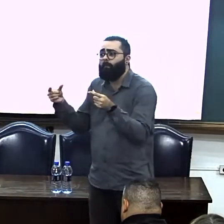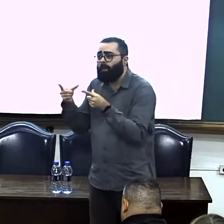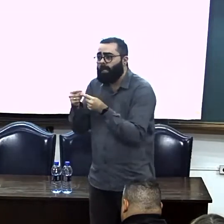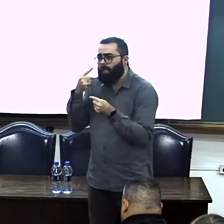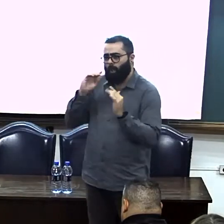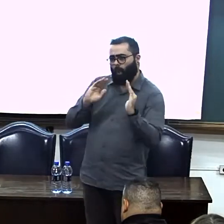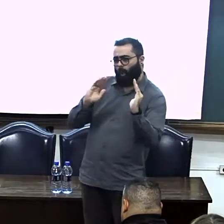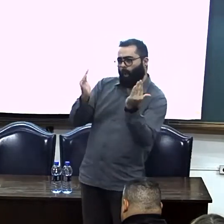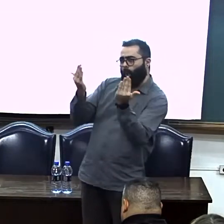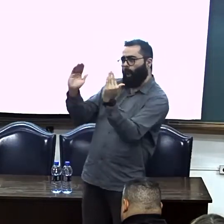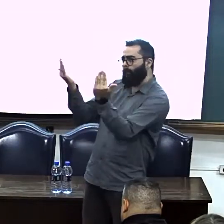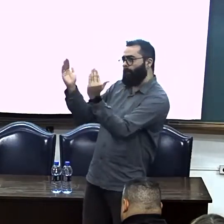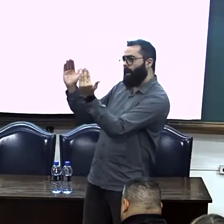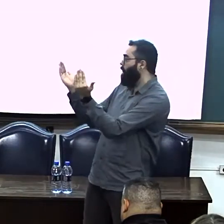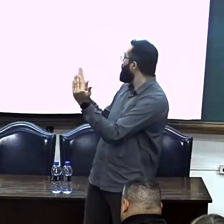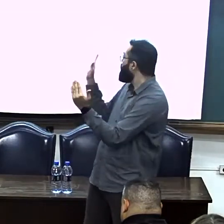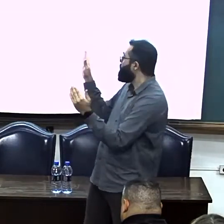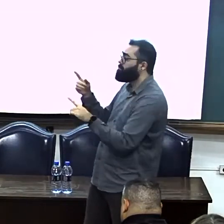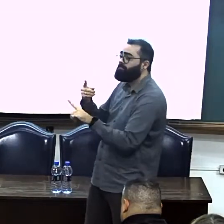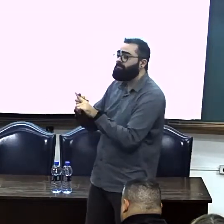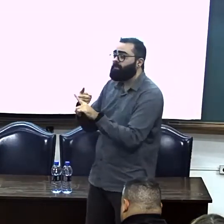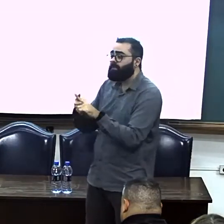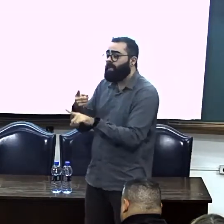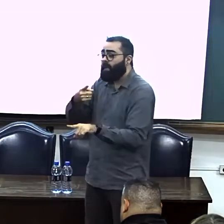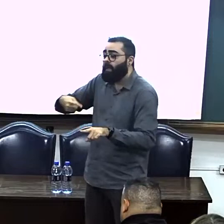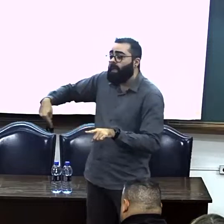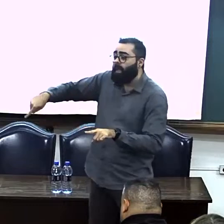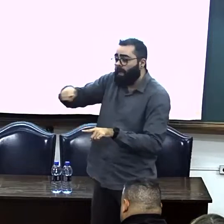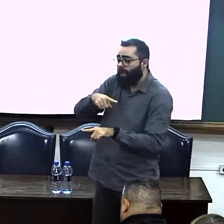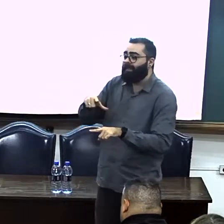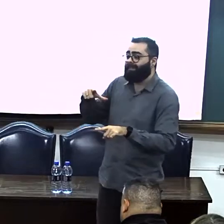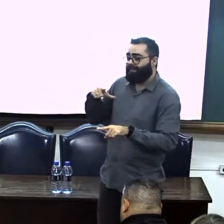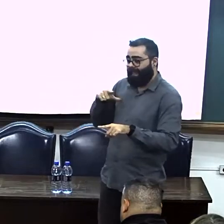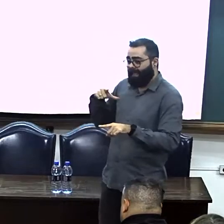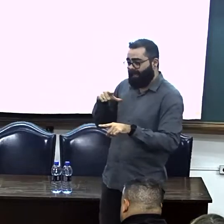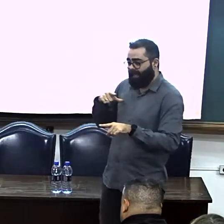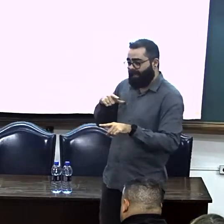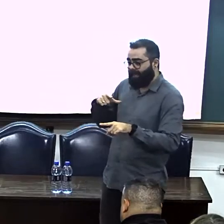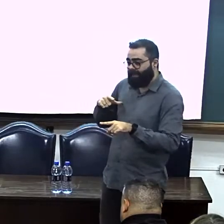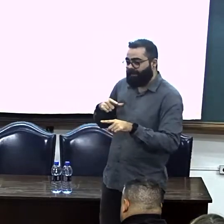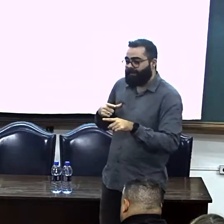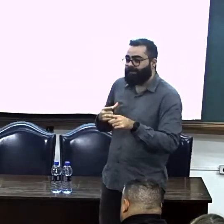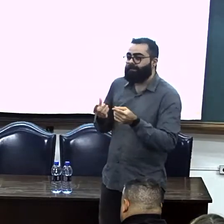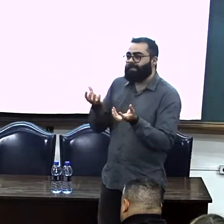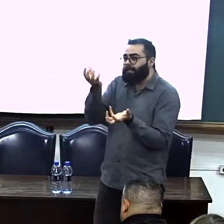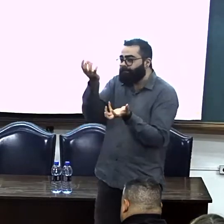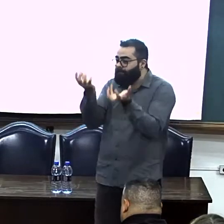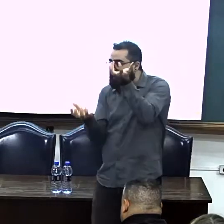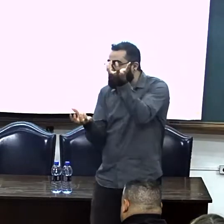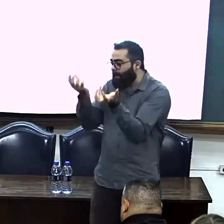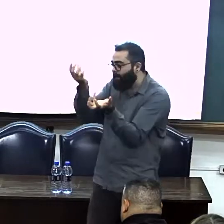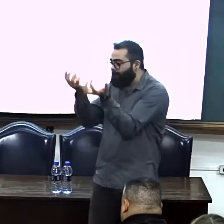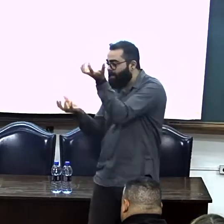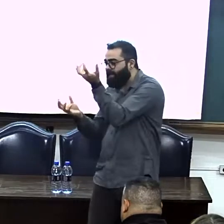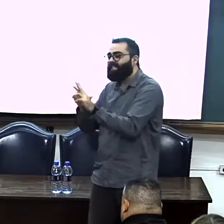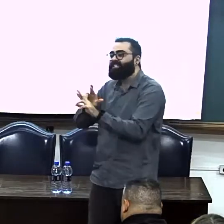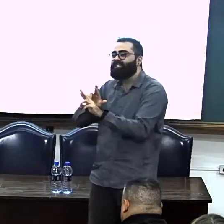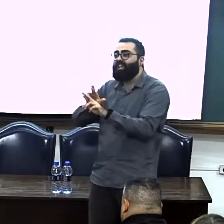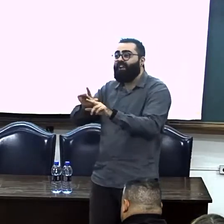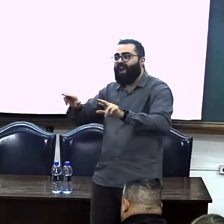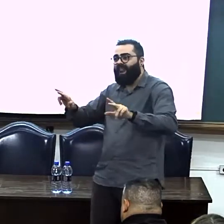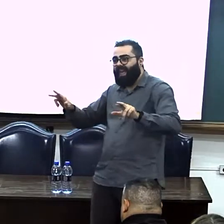on hierarchical patterns of a range of phrases that are different from English. And so